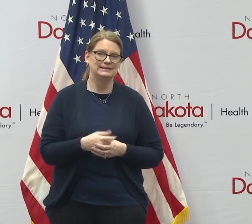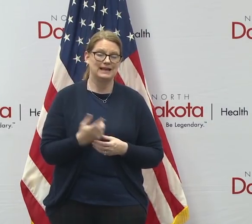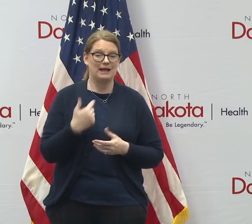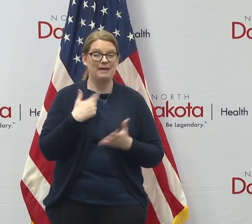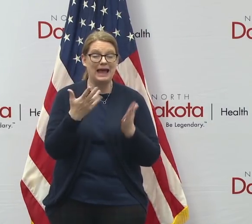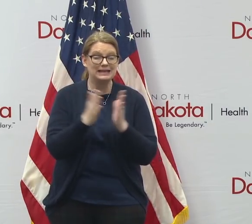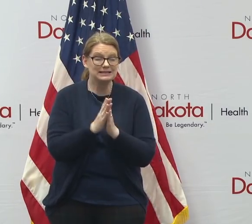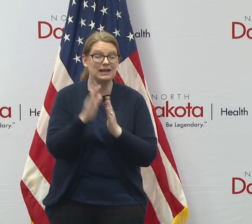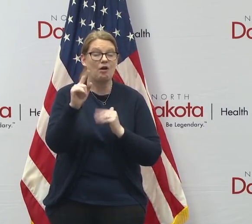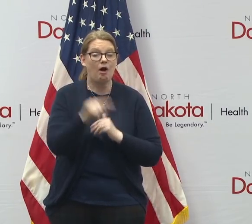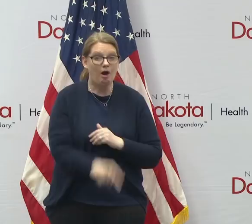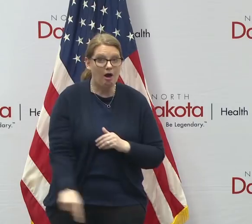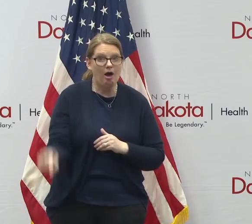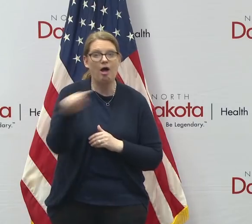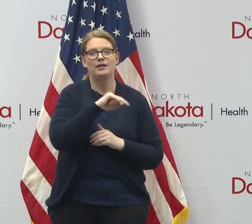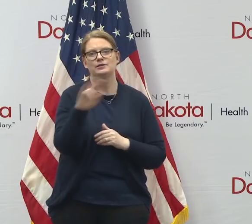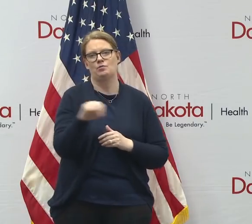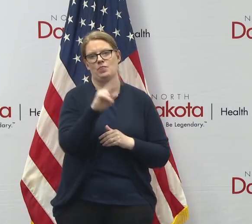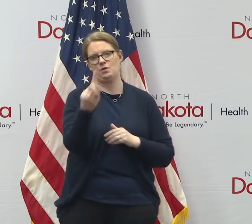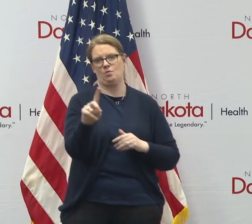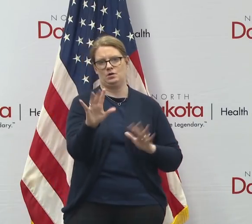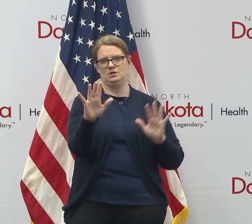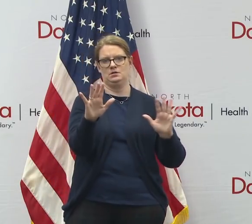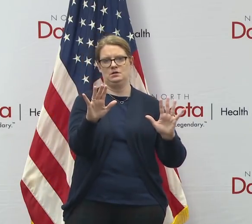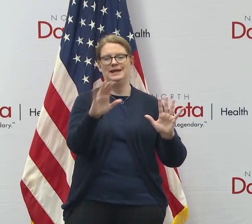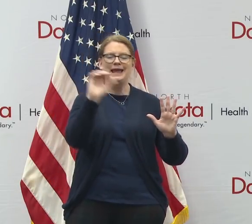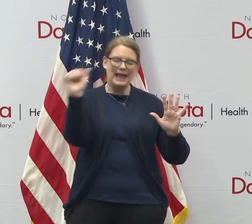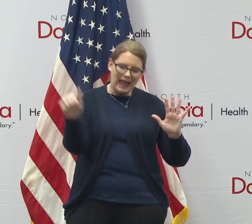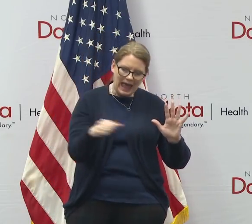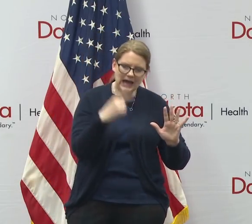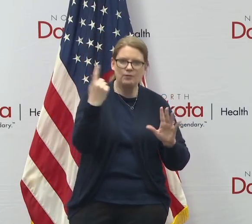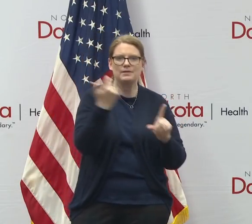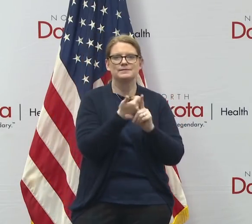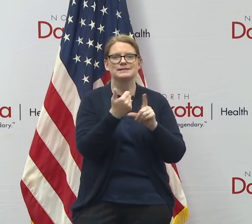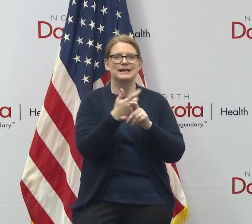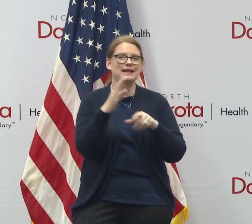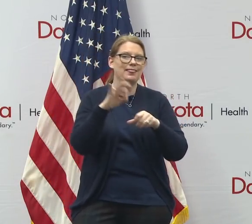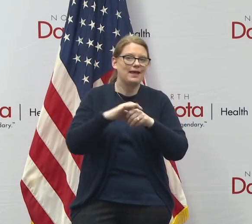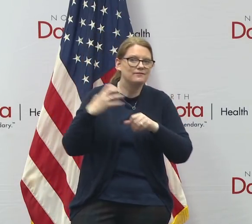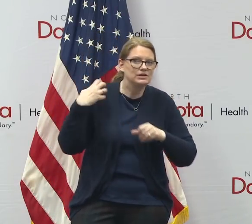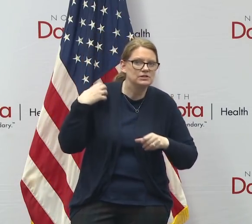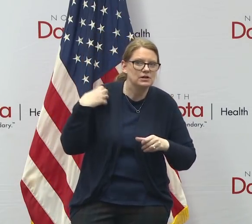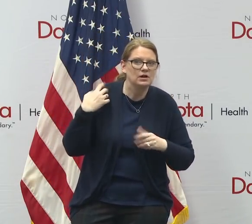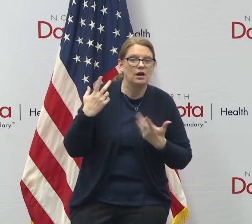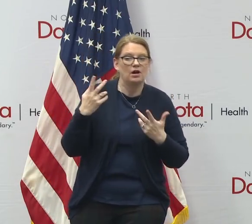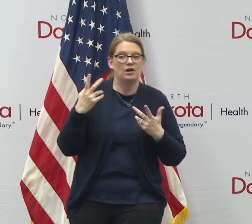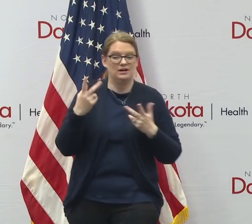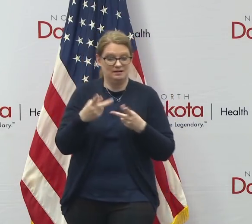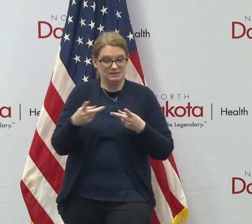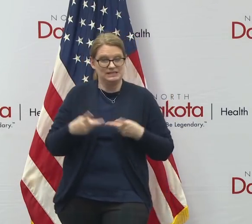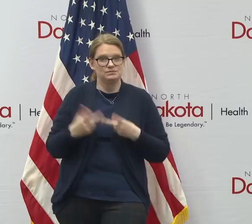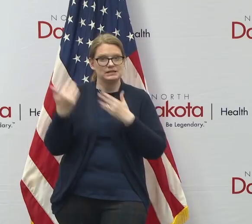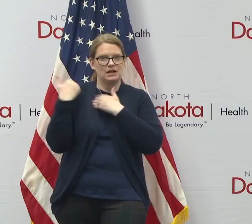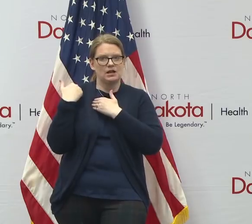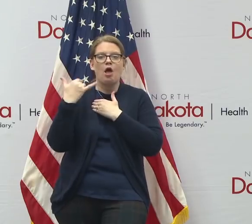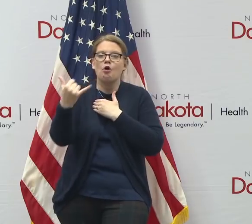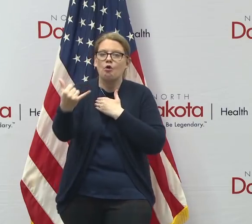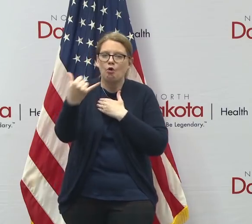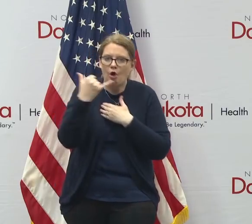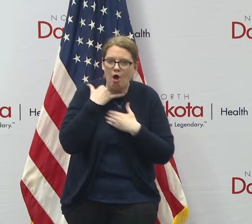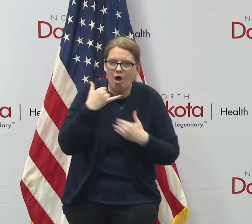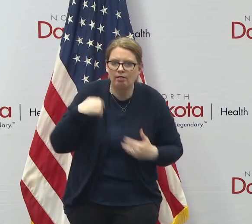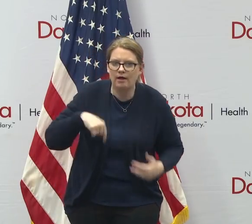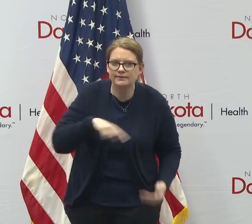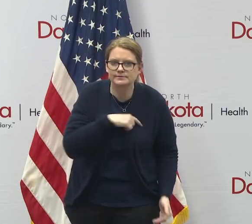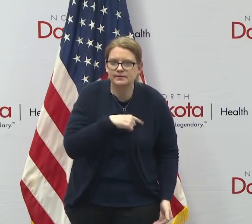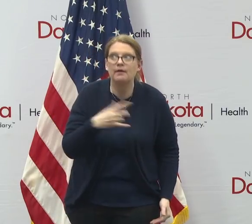all North Dakotans, I would appeal to anyone who's an elected official or who's in a position of responsibility to call our office or